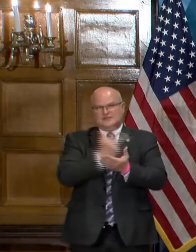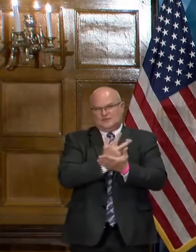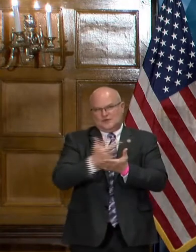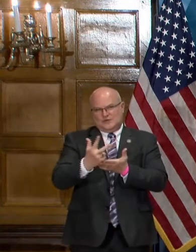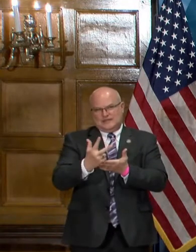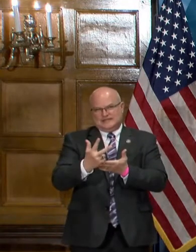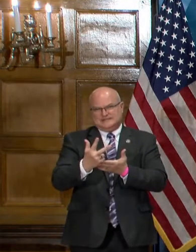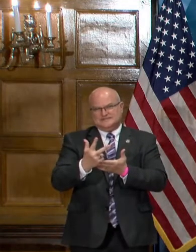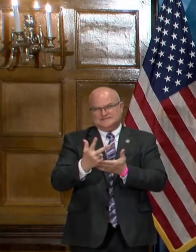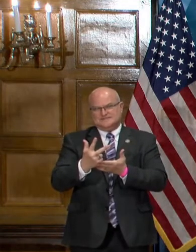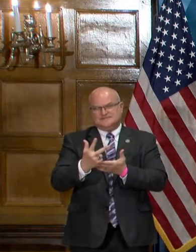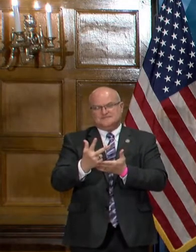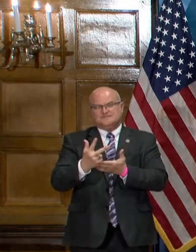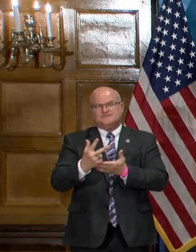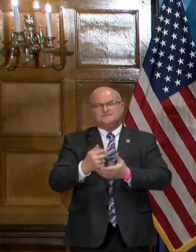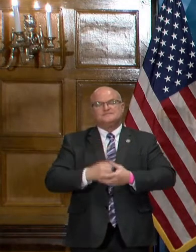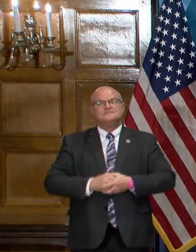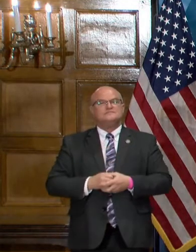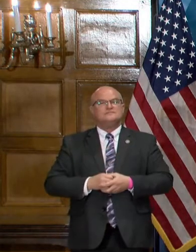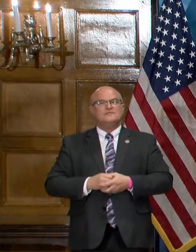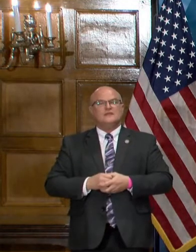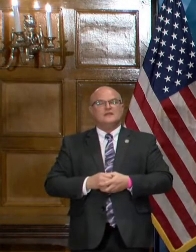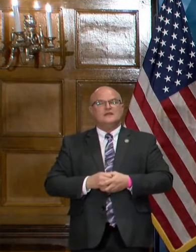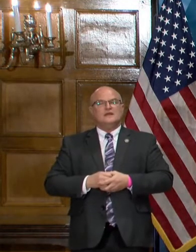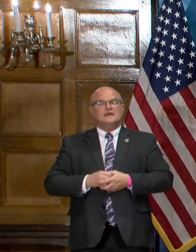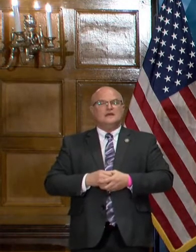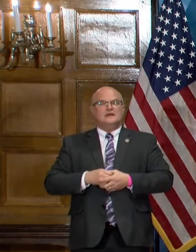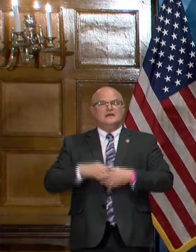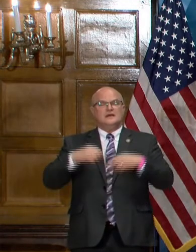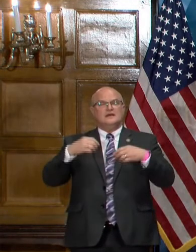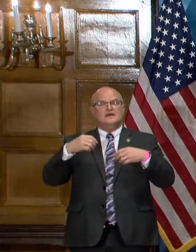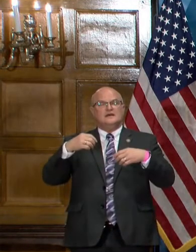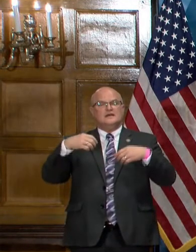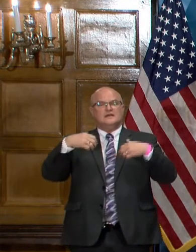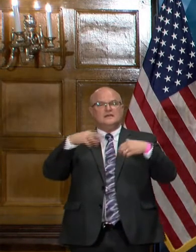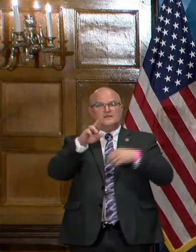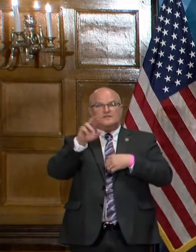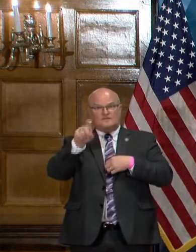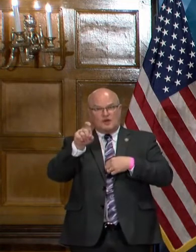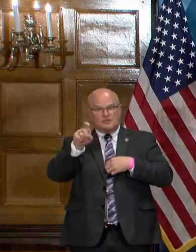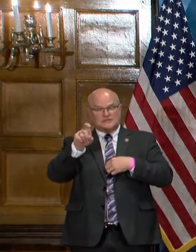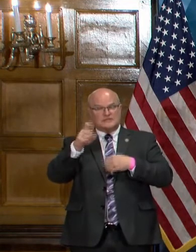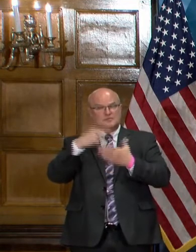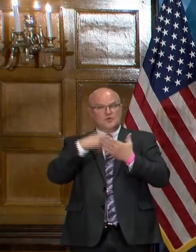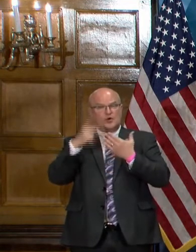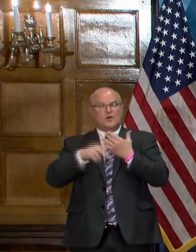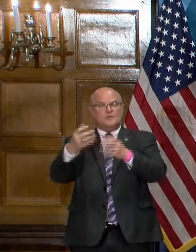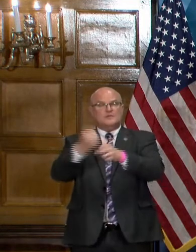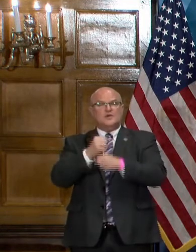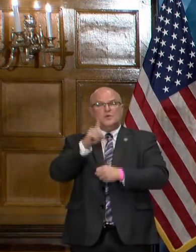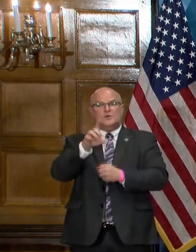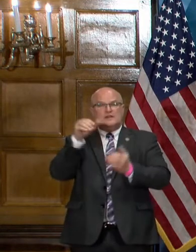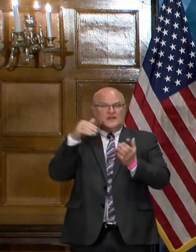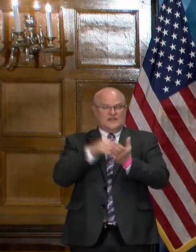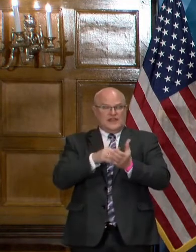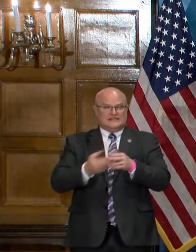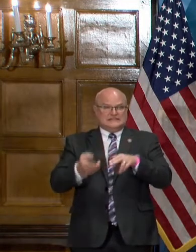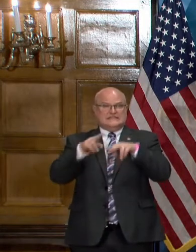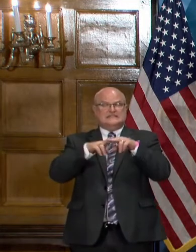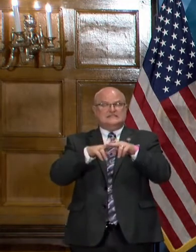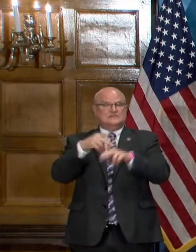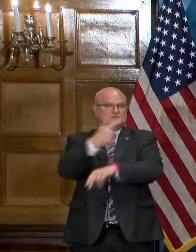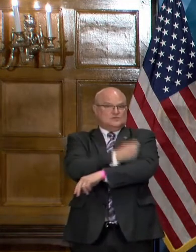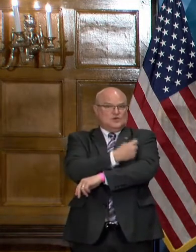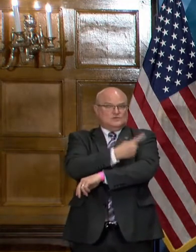weeks. The retail pharmacy program will also receive nationwide 100,000 additional